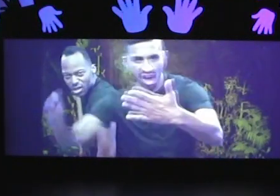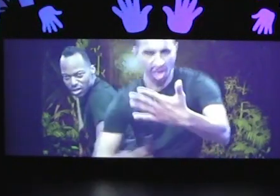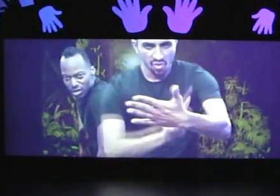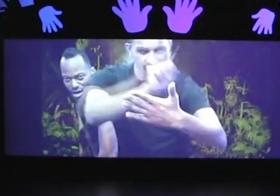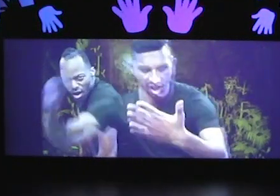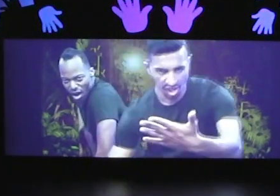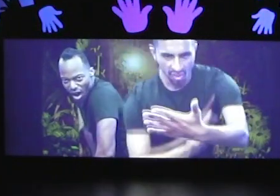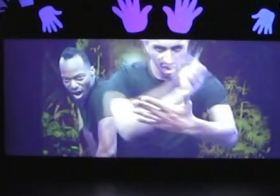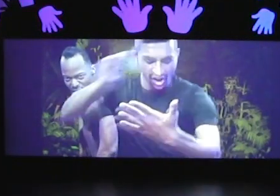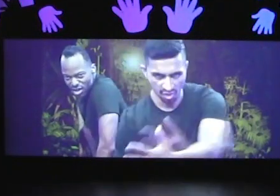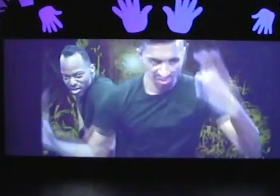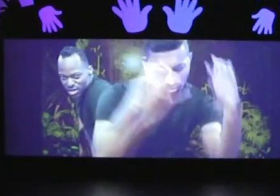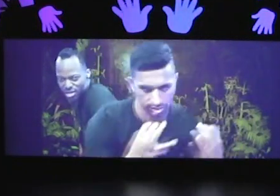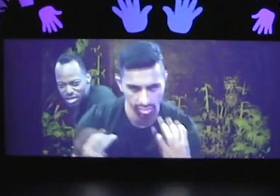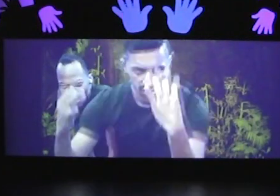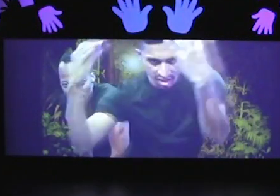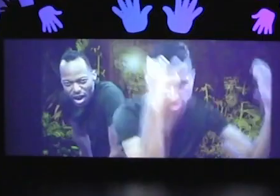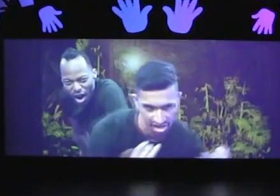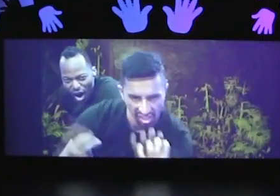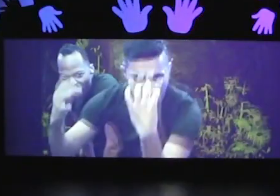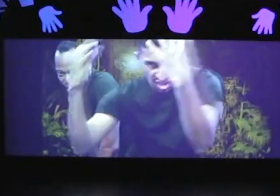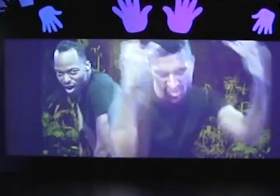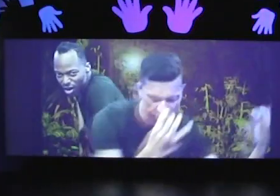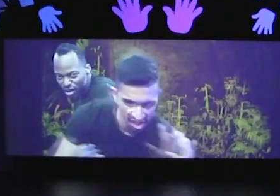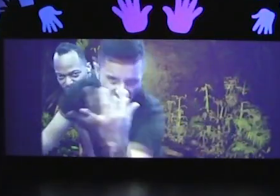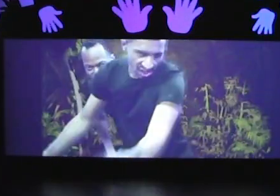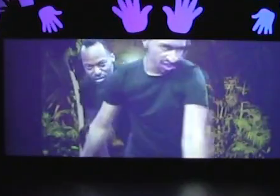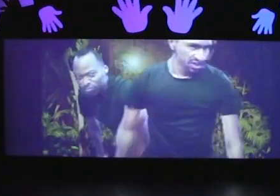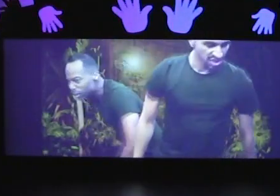an unfish thought he stood, the Jabberwock,